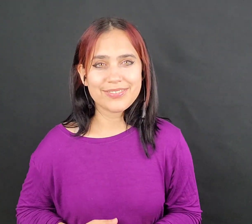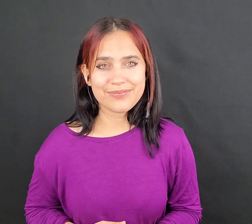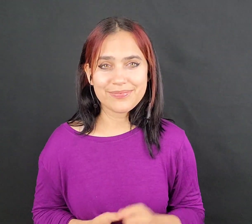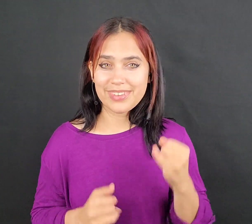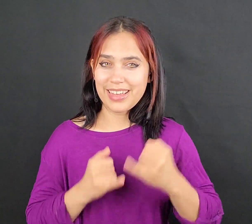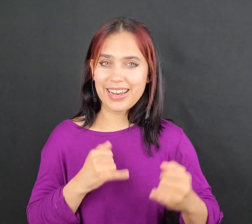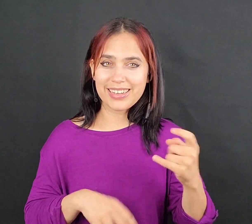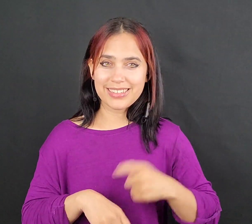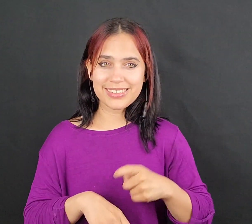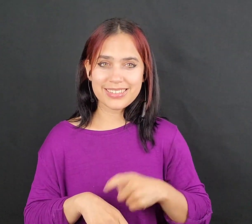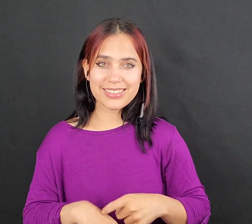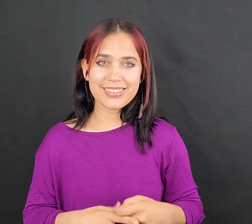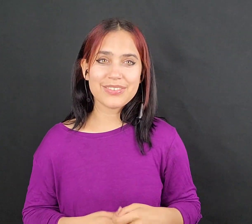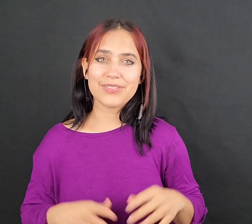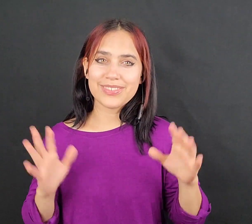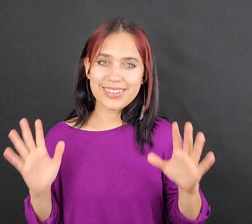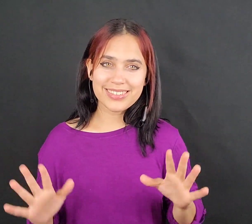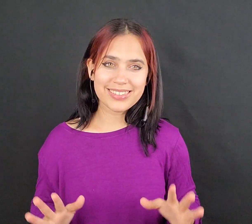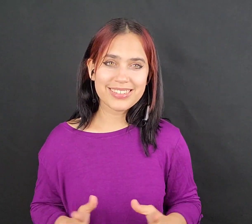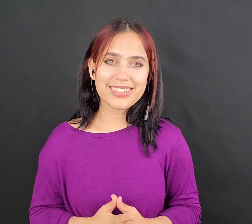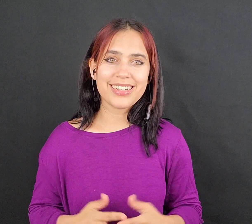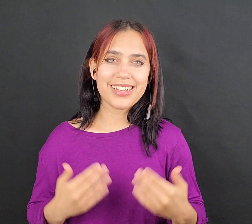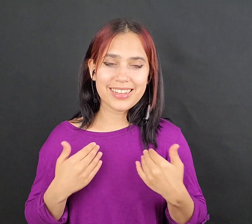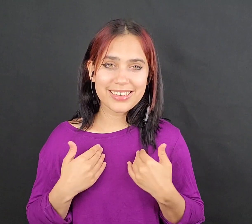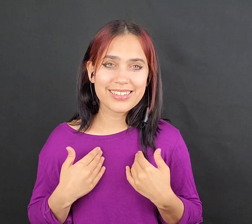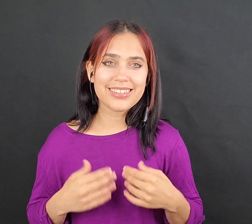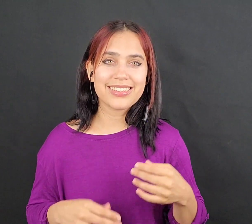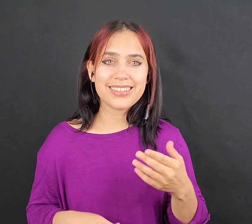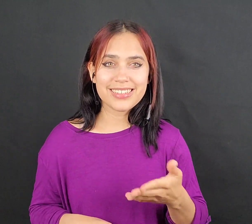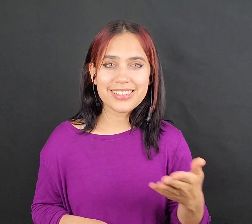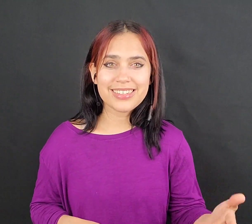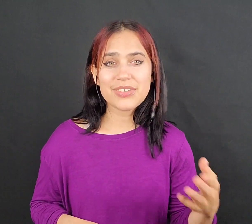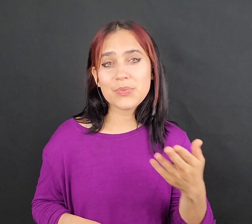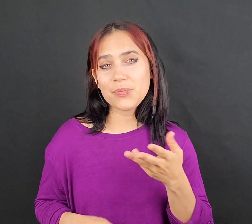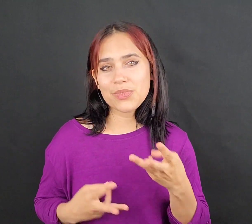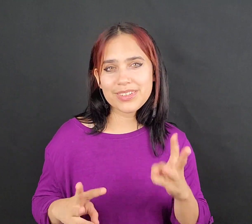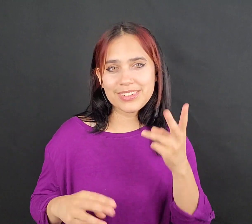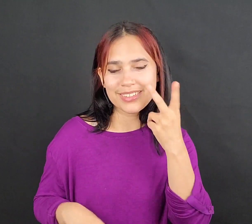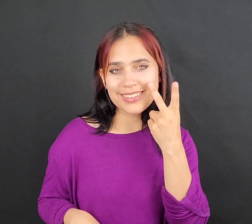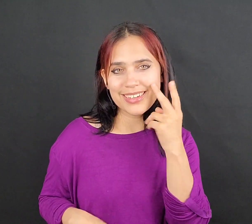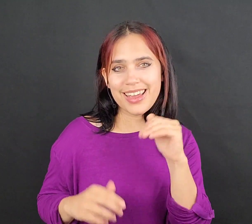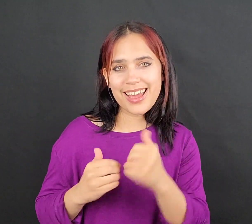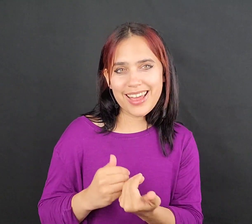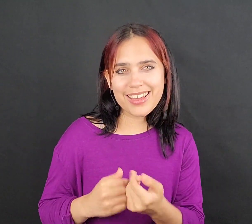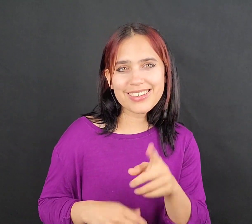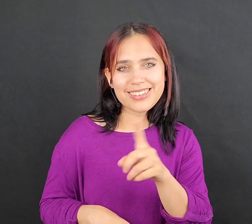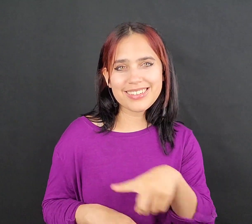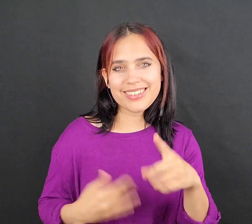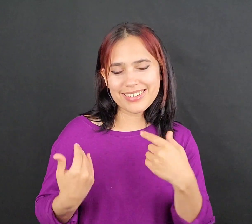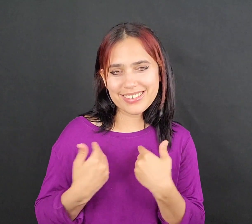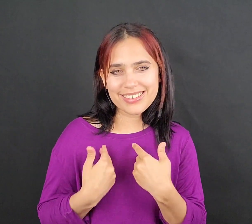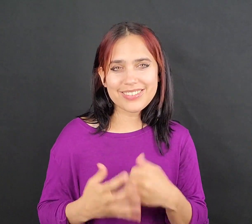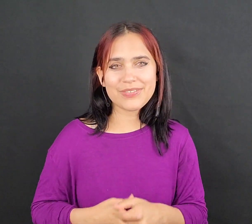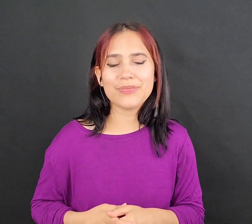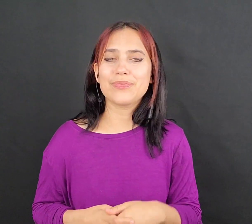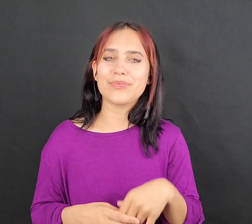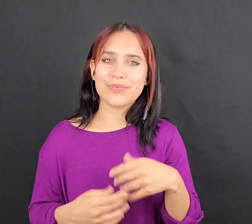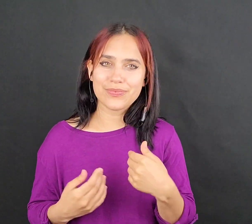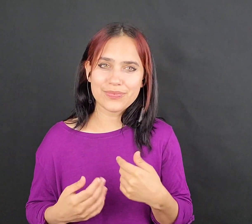wavy sheets of calcite hanging downward. These occur when water droplets travel along the cave ceiling before dropping